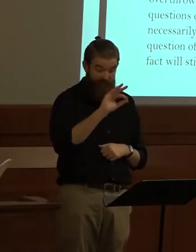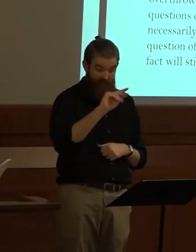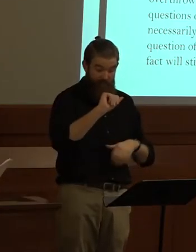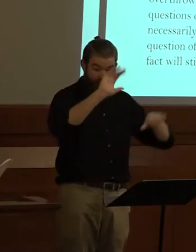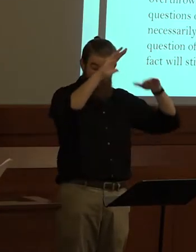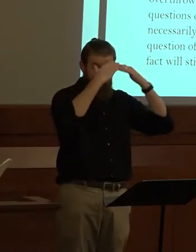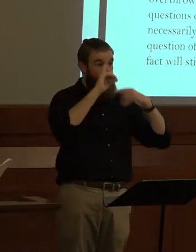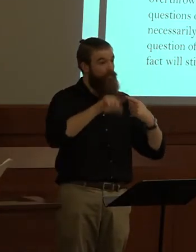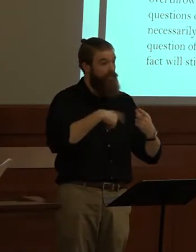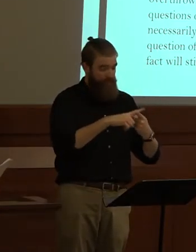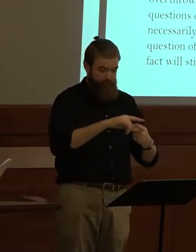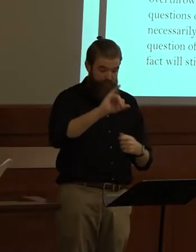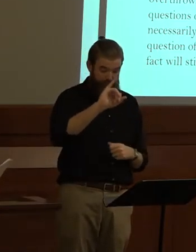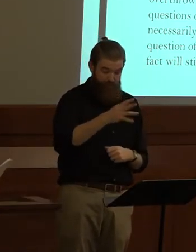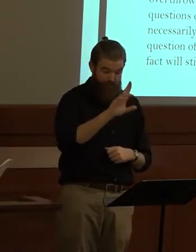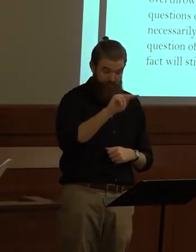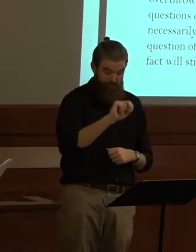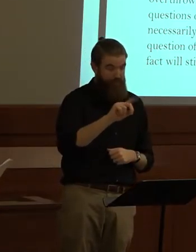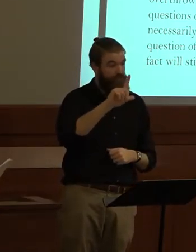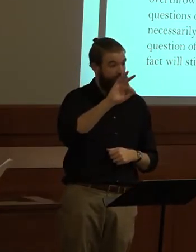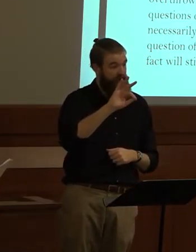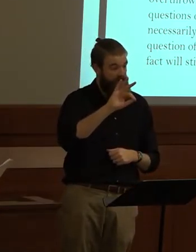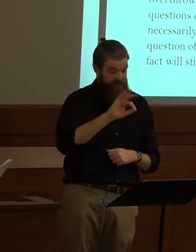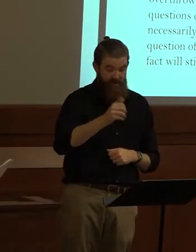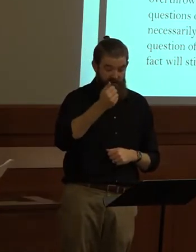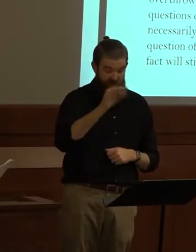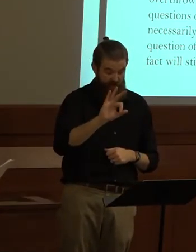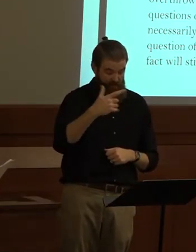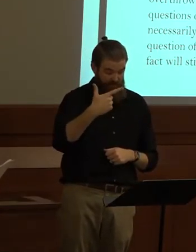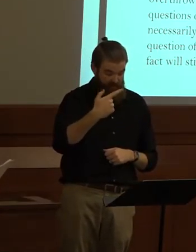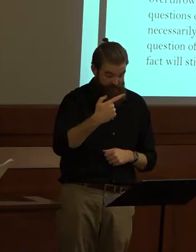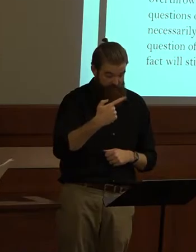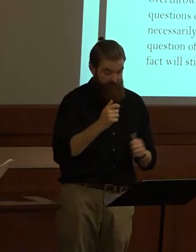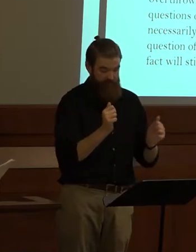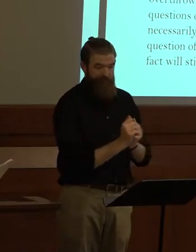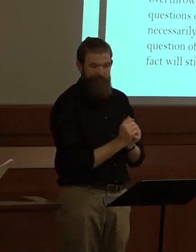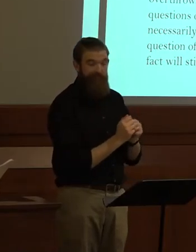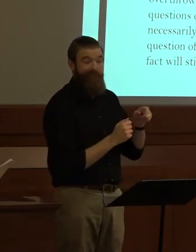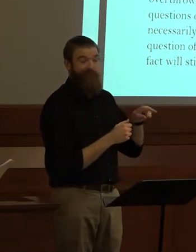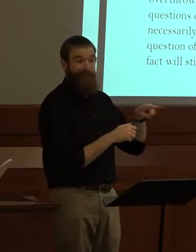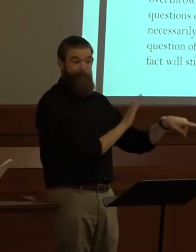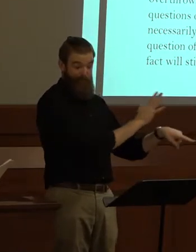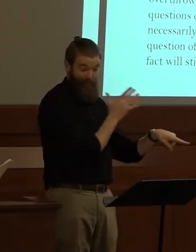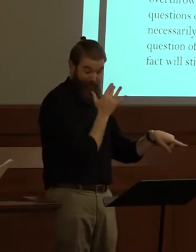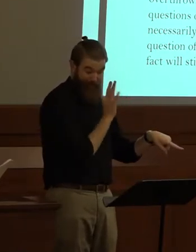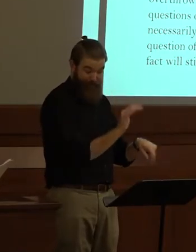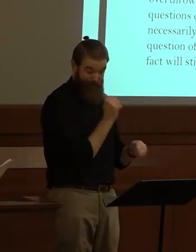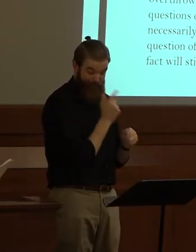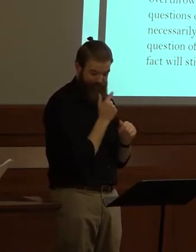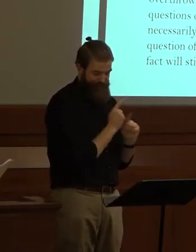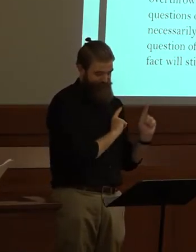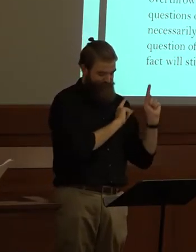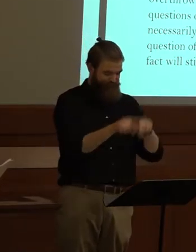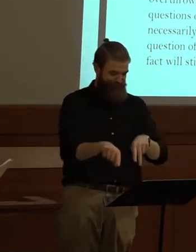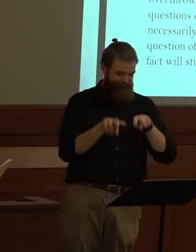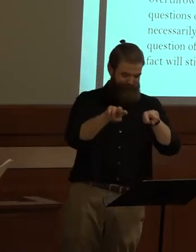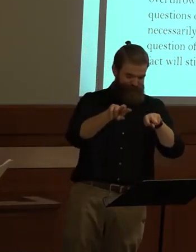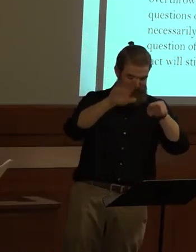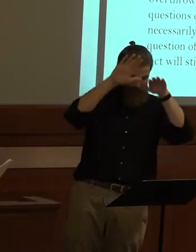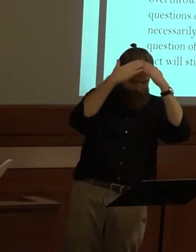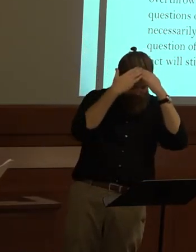opened by Father Jean-Marie La Fonta's ordination, but it was the prayerful perseverance and long-suffering faith of this